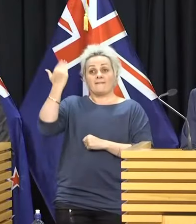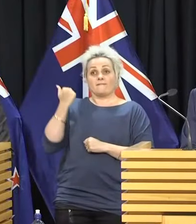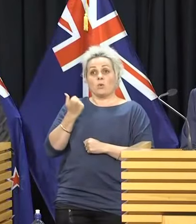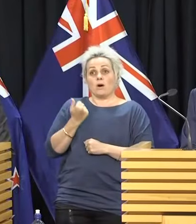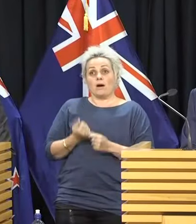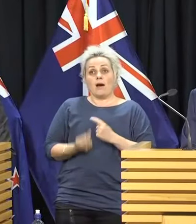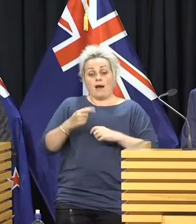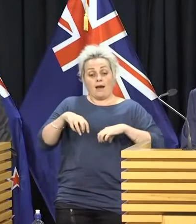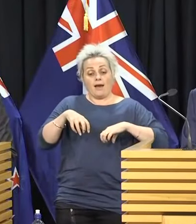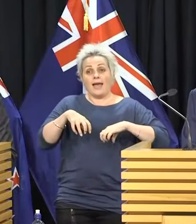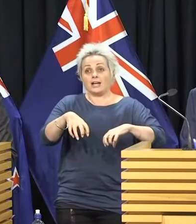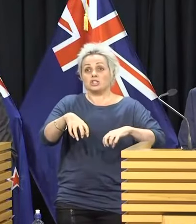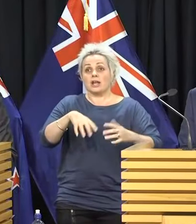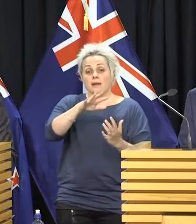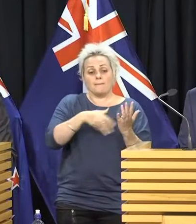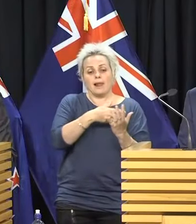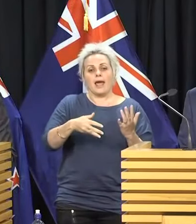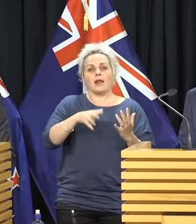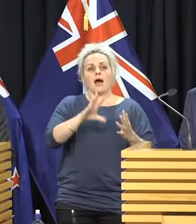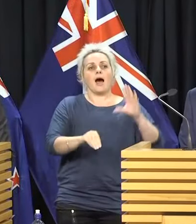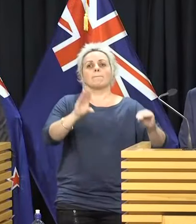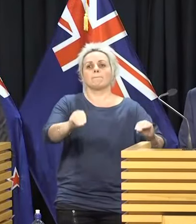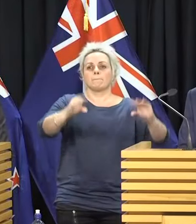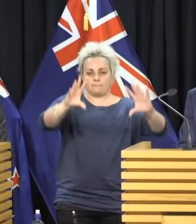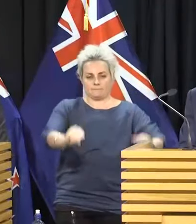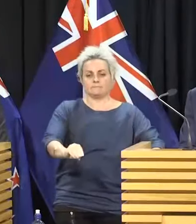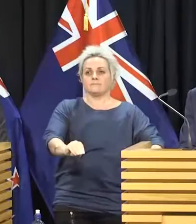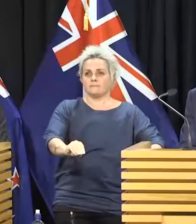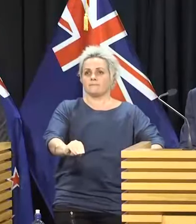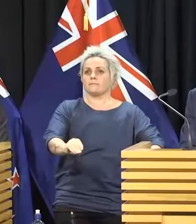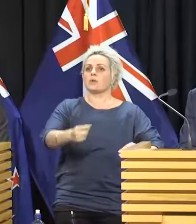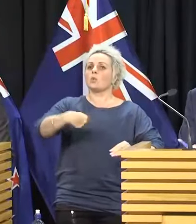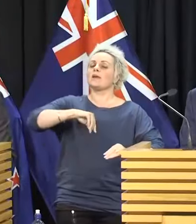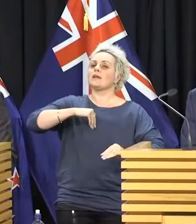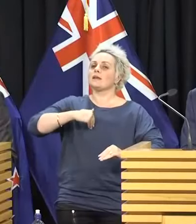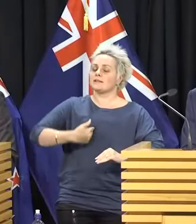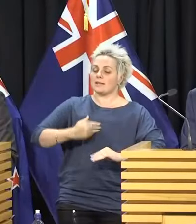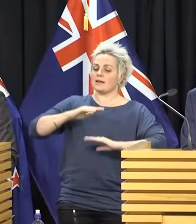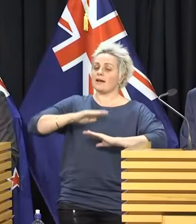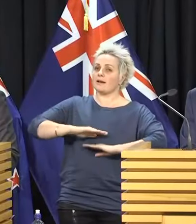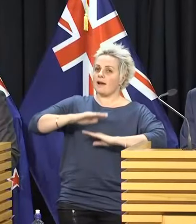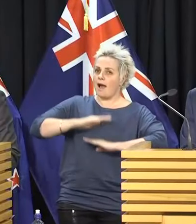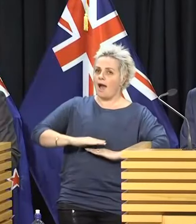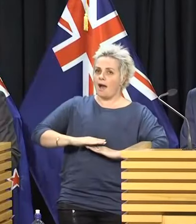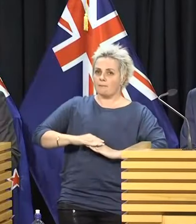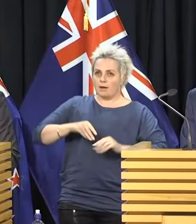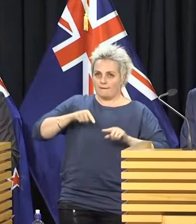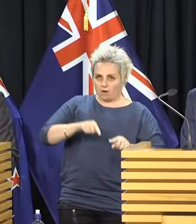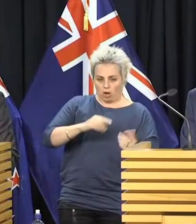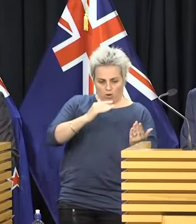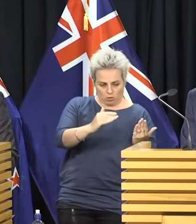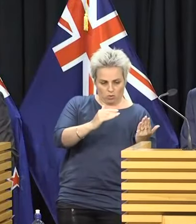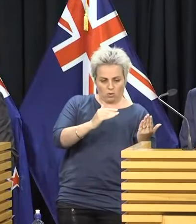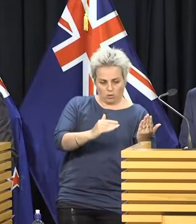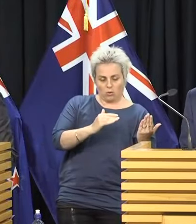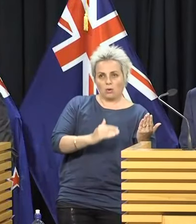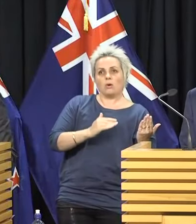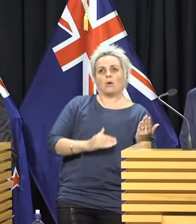quickly before. That's what we'll be focused on. Our approach needs to be calm and methodical. I'll now